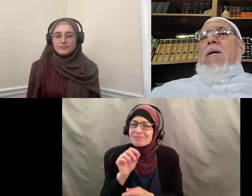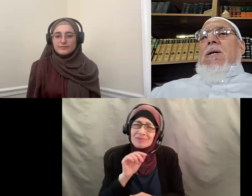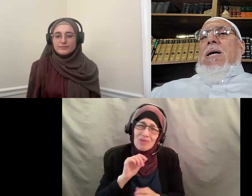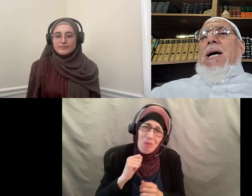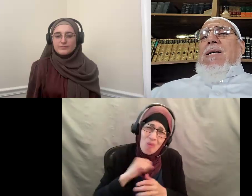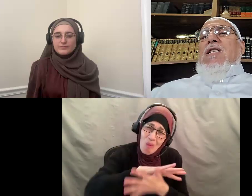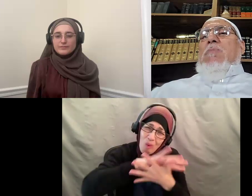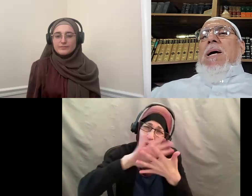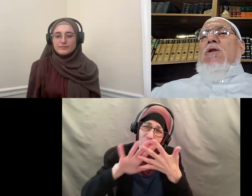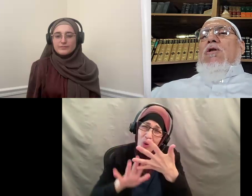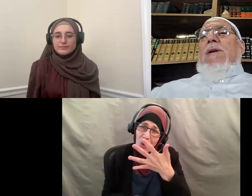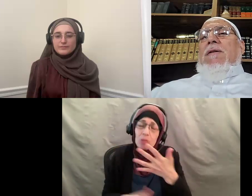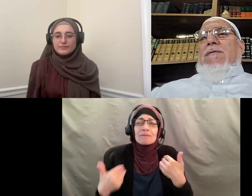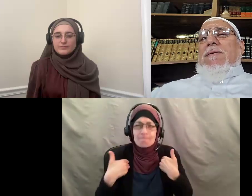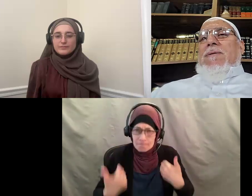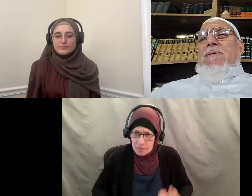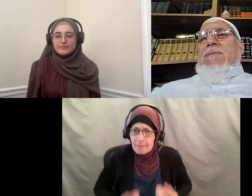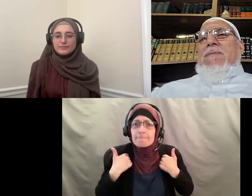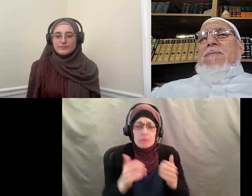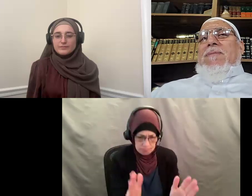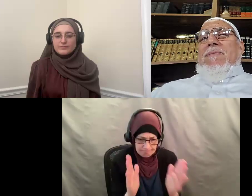living thing has a span of life,